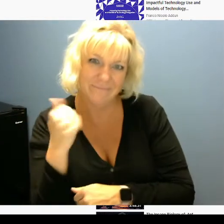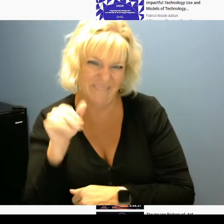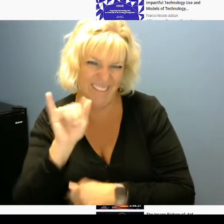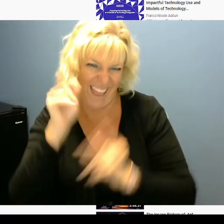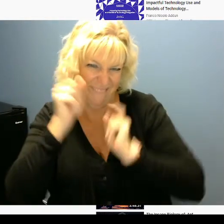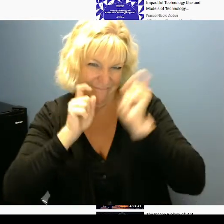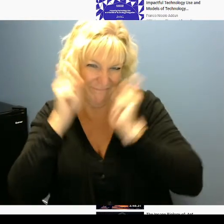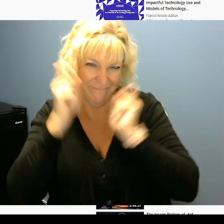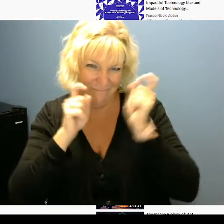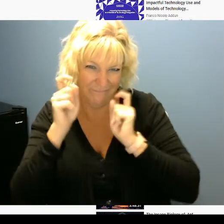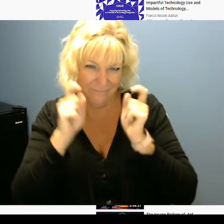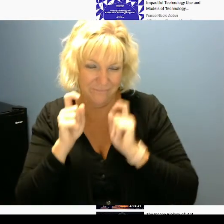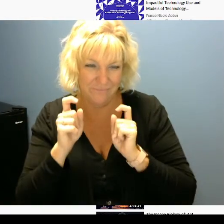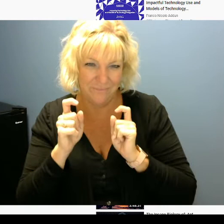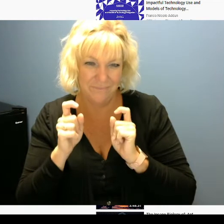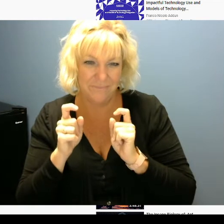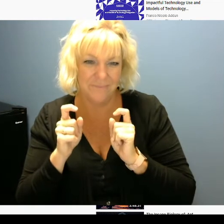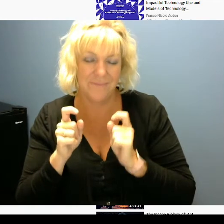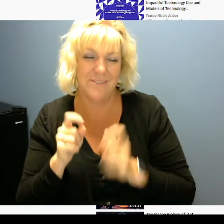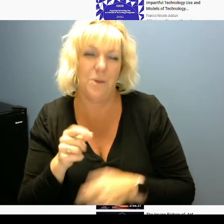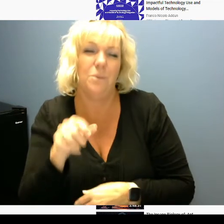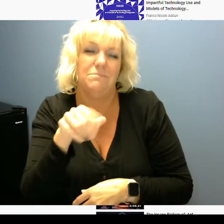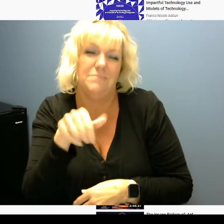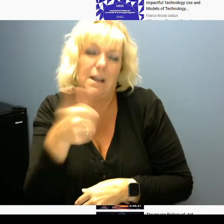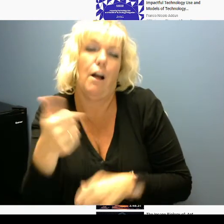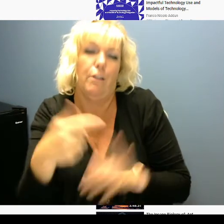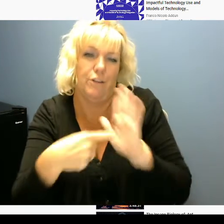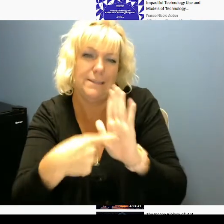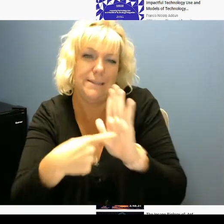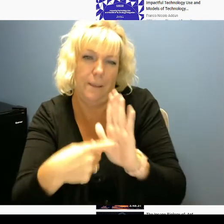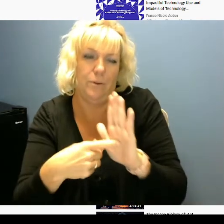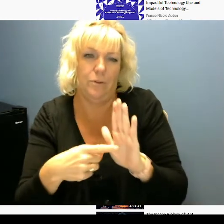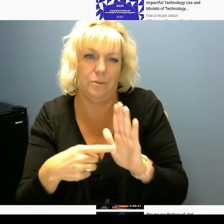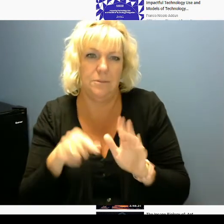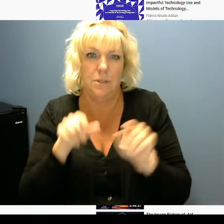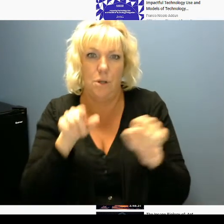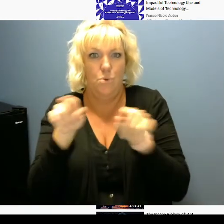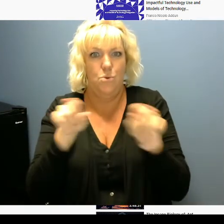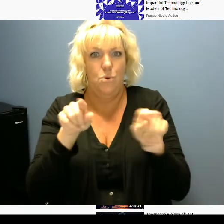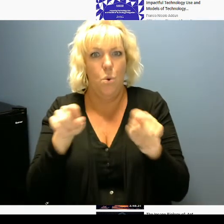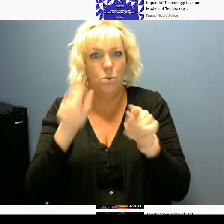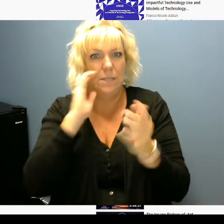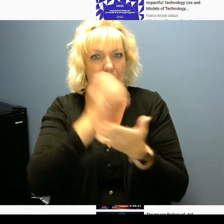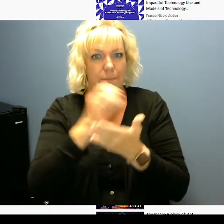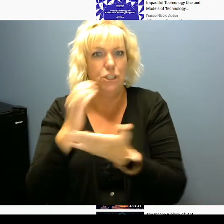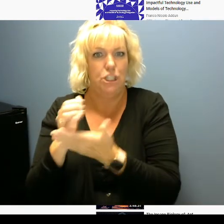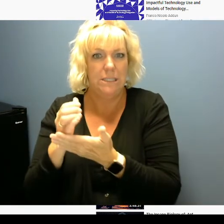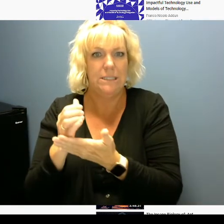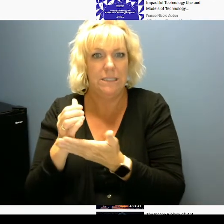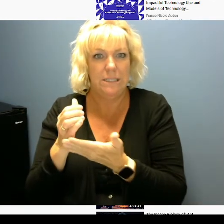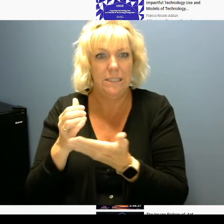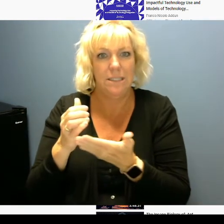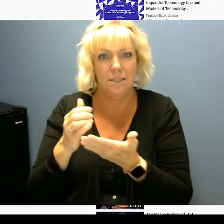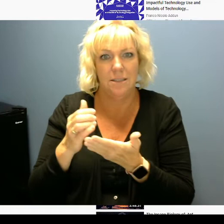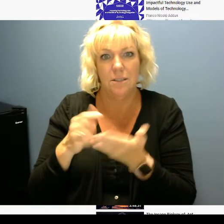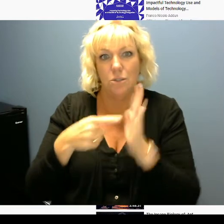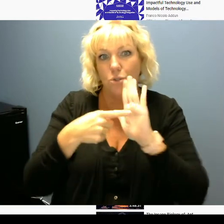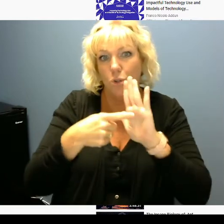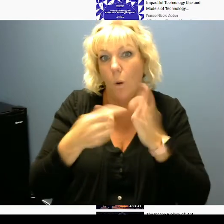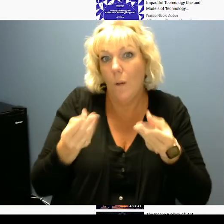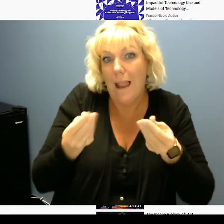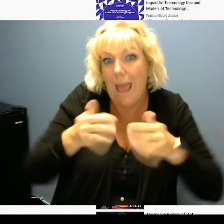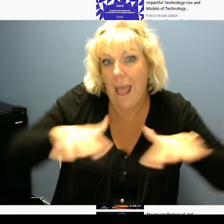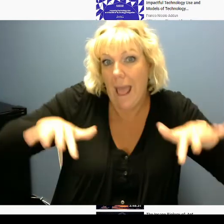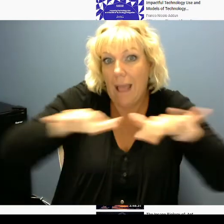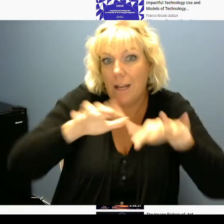suggestive of the ways in which these images were largely depicting not just the availability of the land, but also